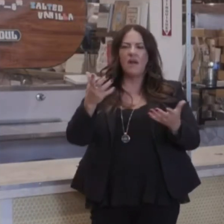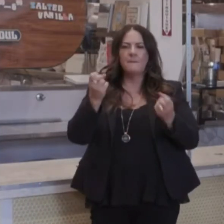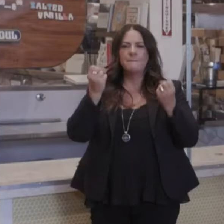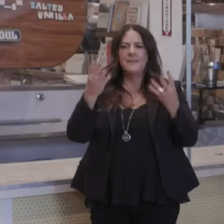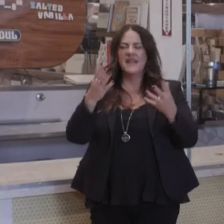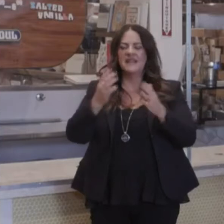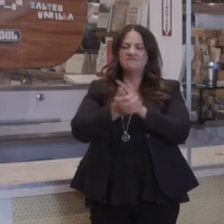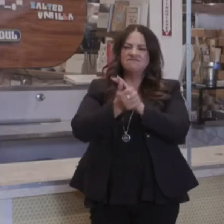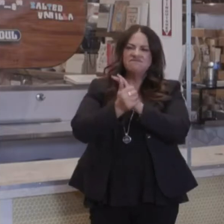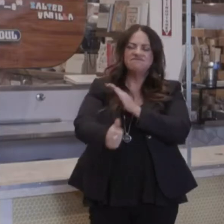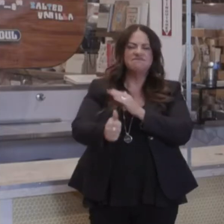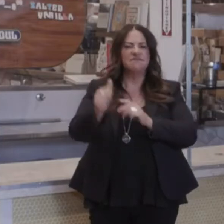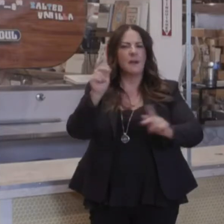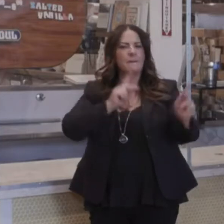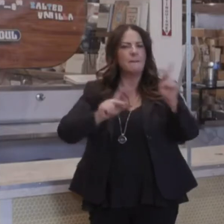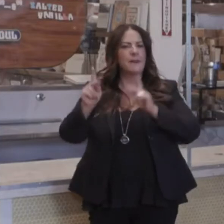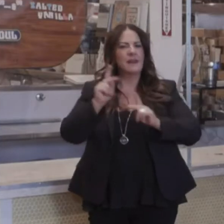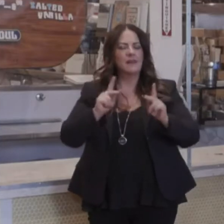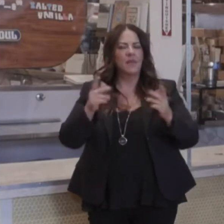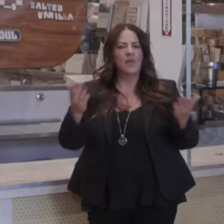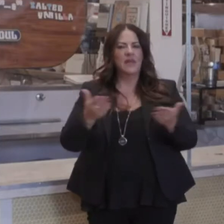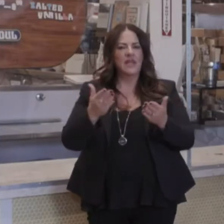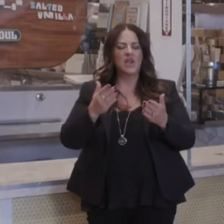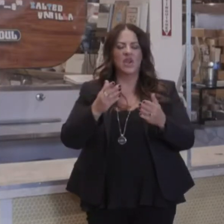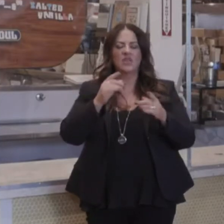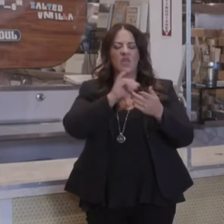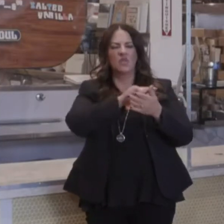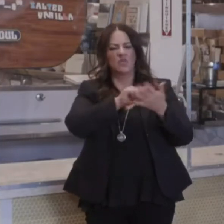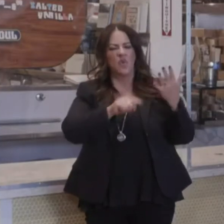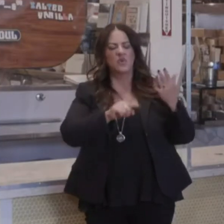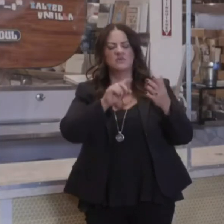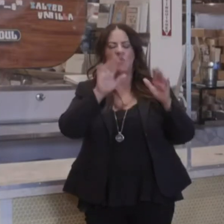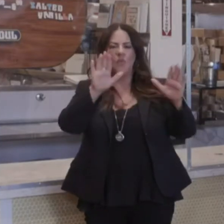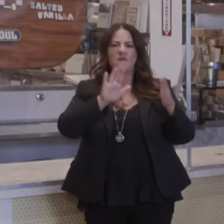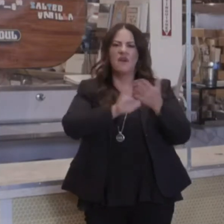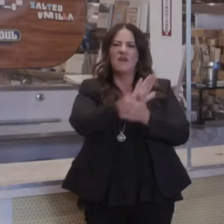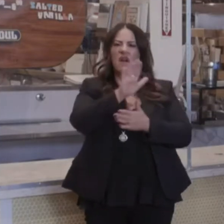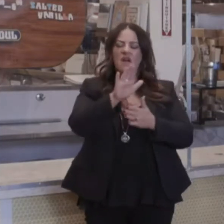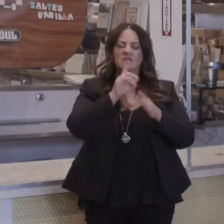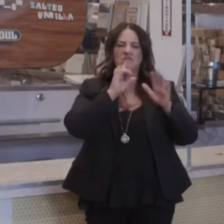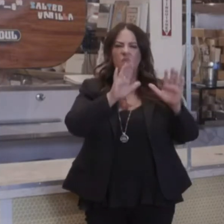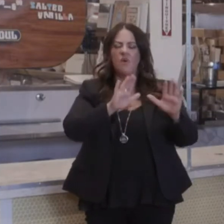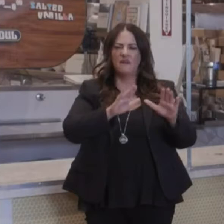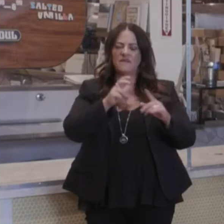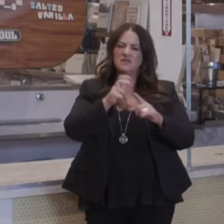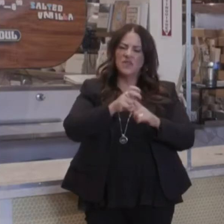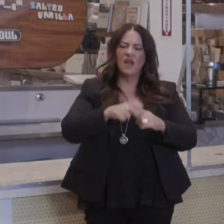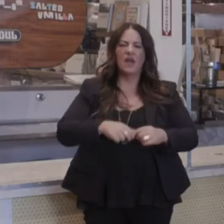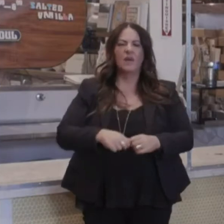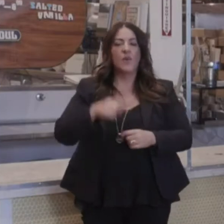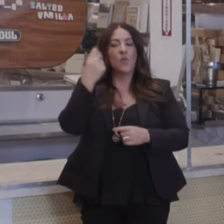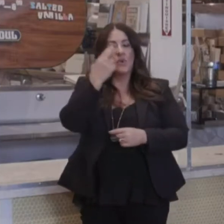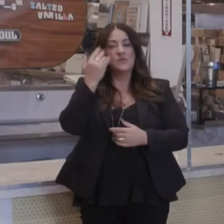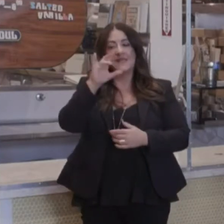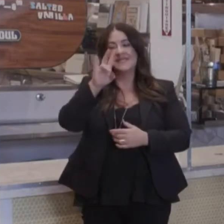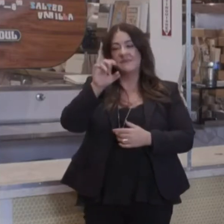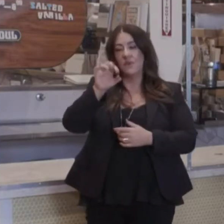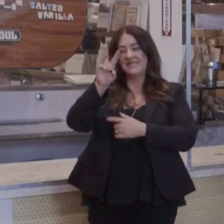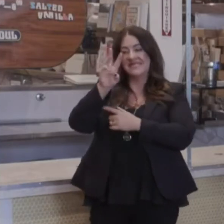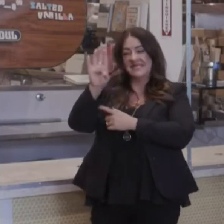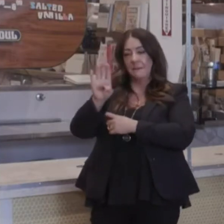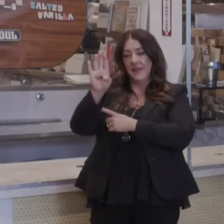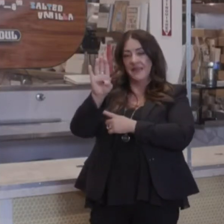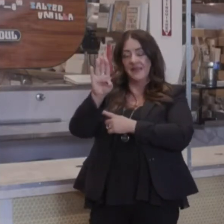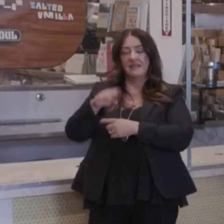in the United States, those extraordinary institutions. All of that part of this package. The reason it's $7.6 billion, and the